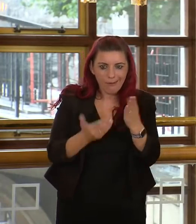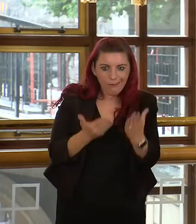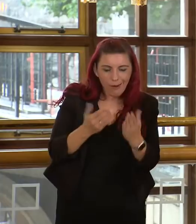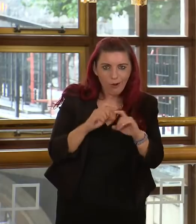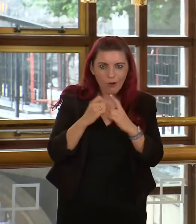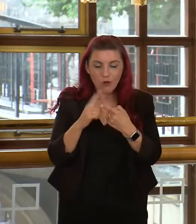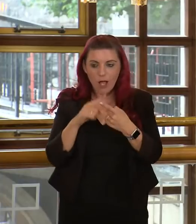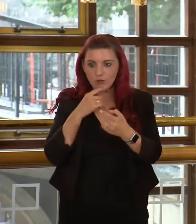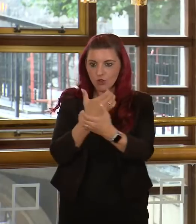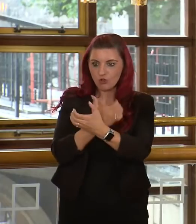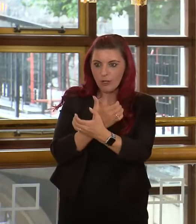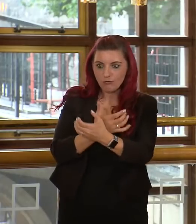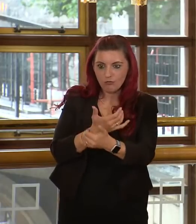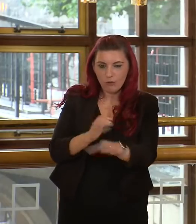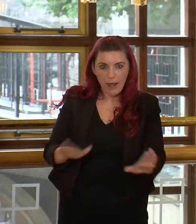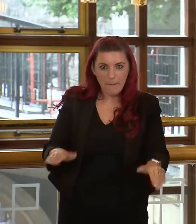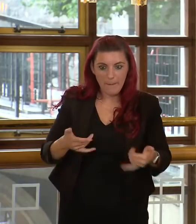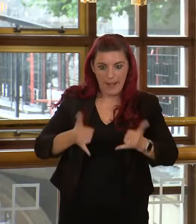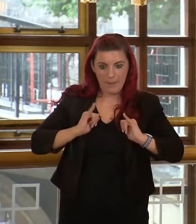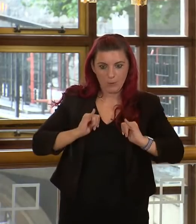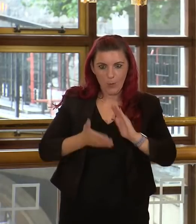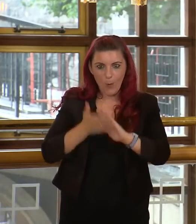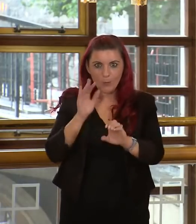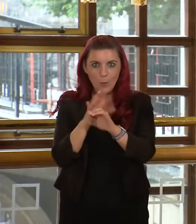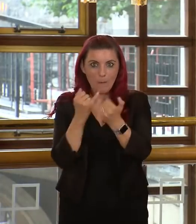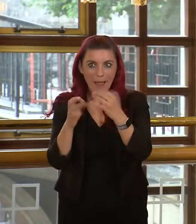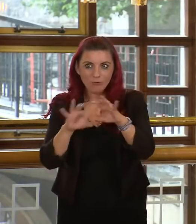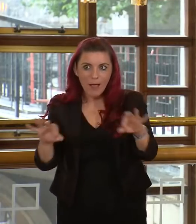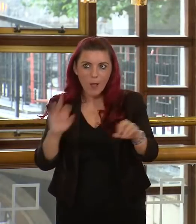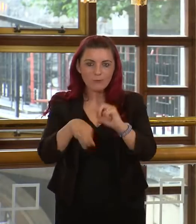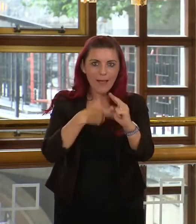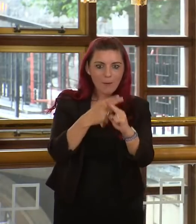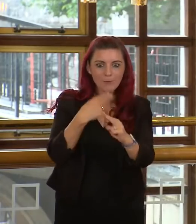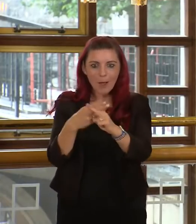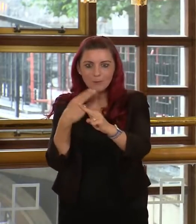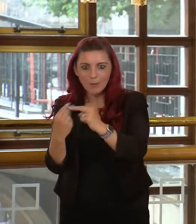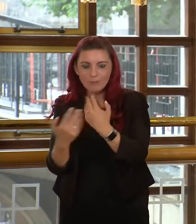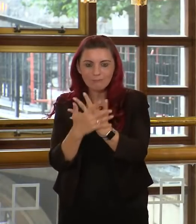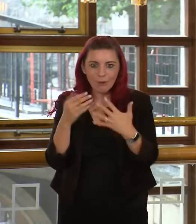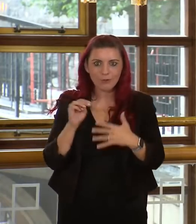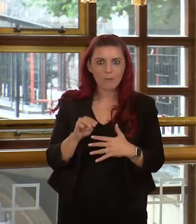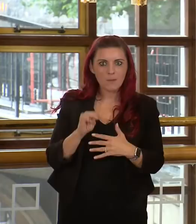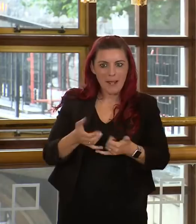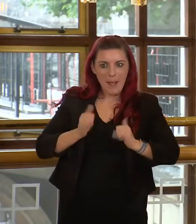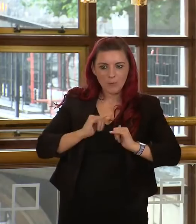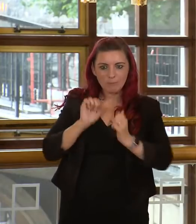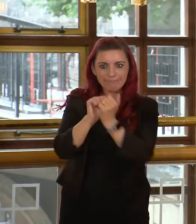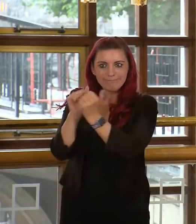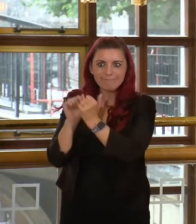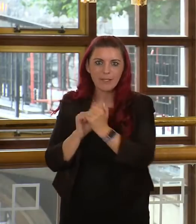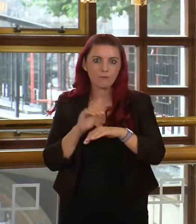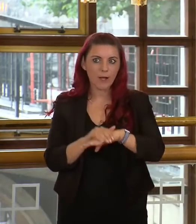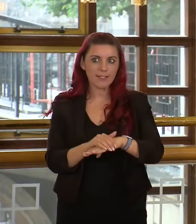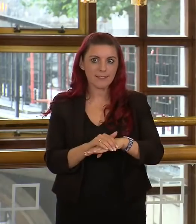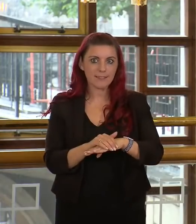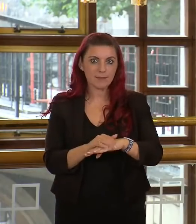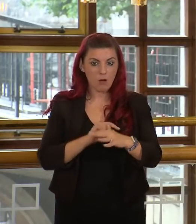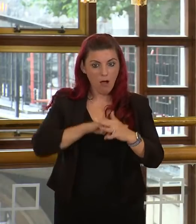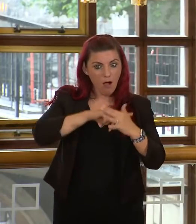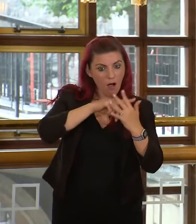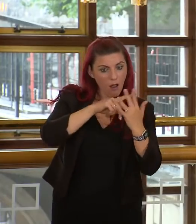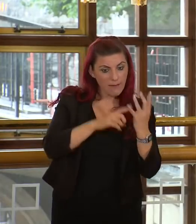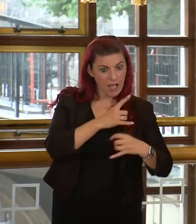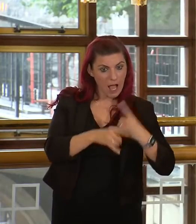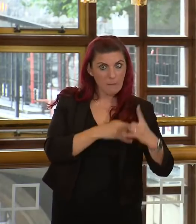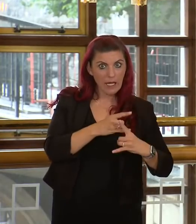Our children have been visiting the playgrounds again and getting out and about and getting a chance to see their friends. And yet, despite all of this